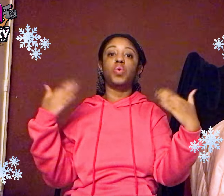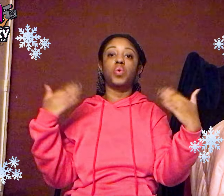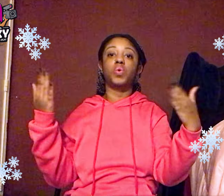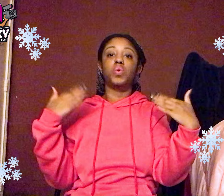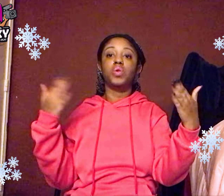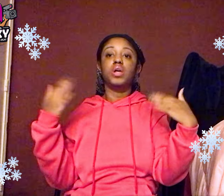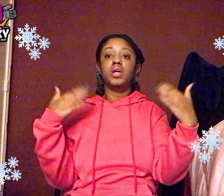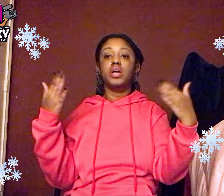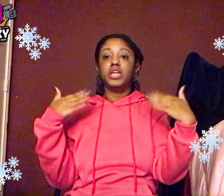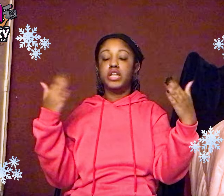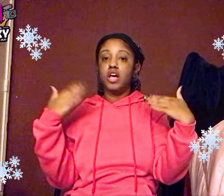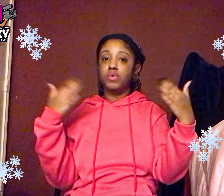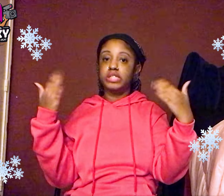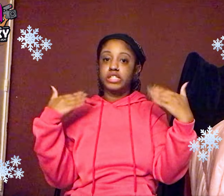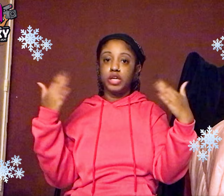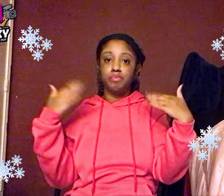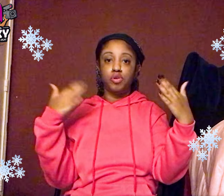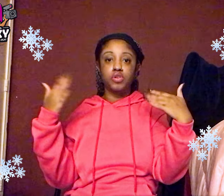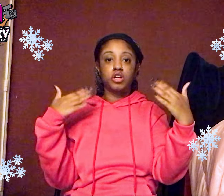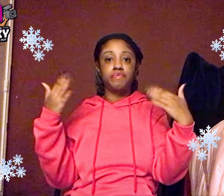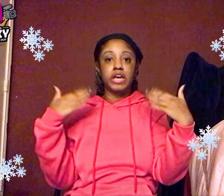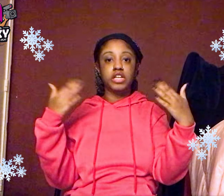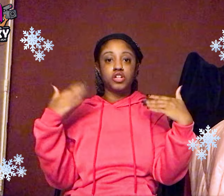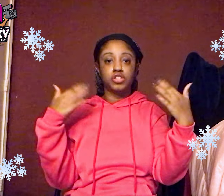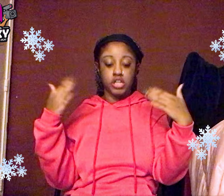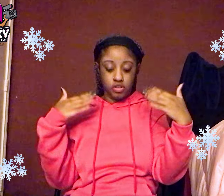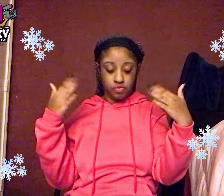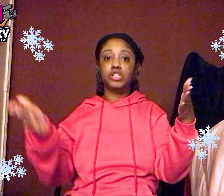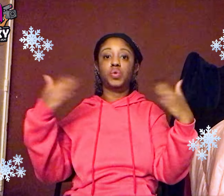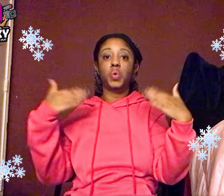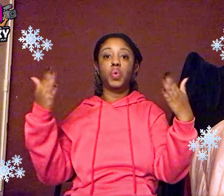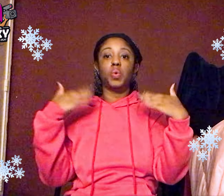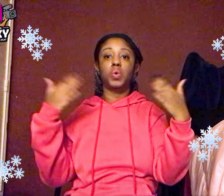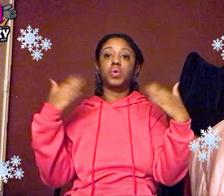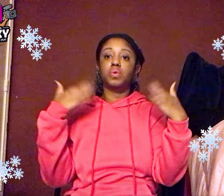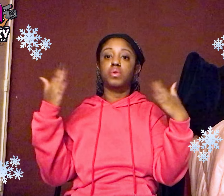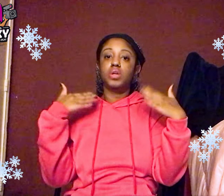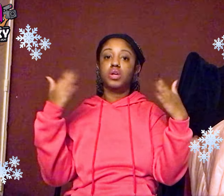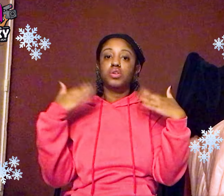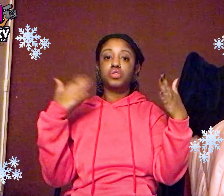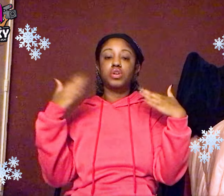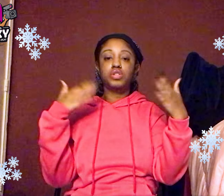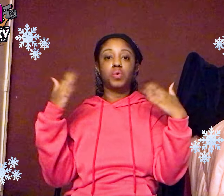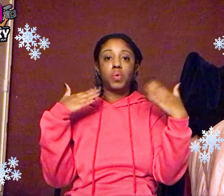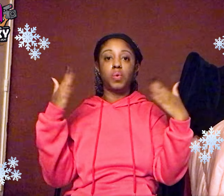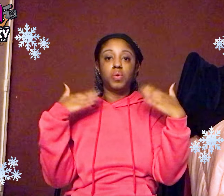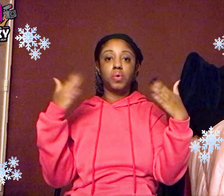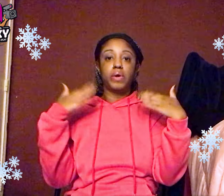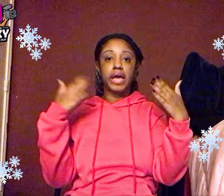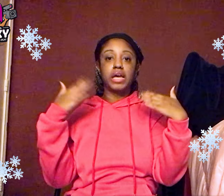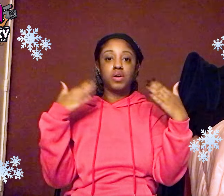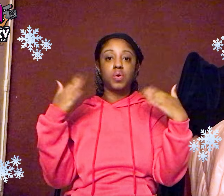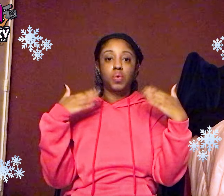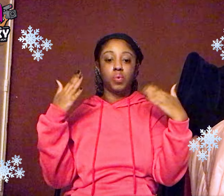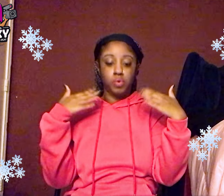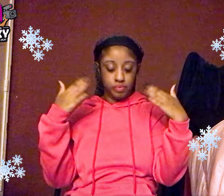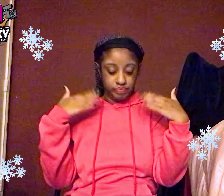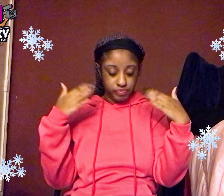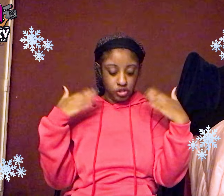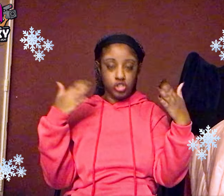cool. You know, it's simple. You're fanning yourself. It's cool. So it's cool. Okay, cool. Just